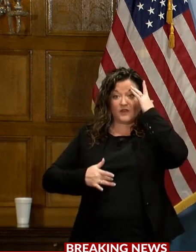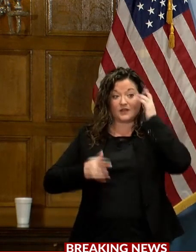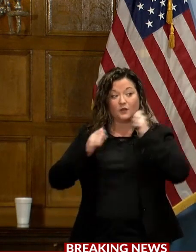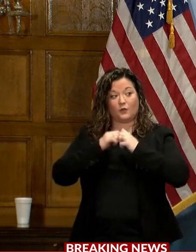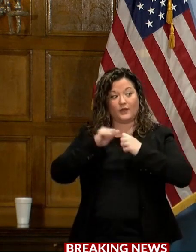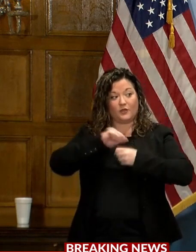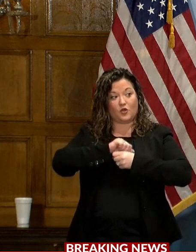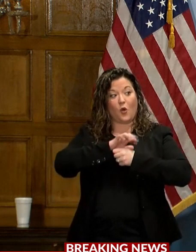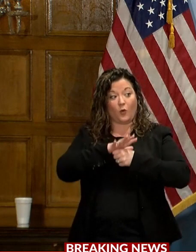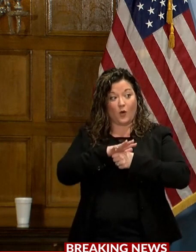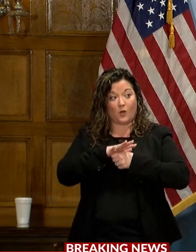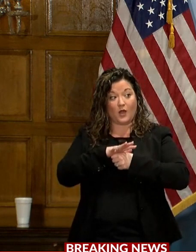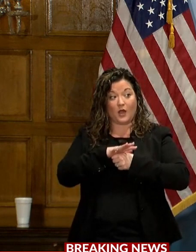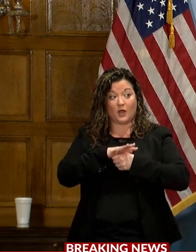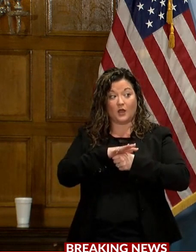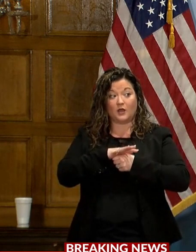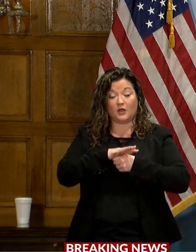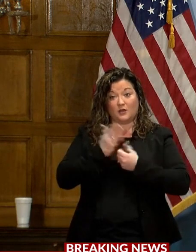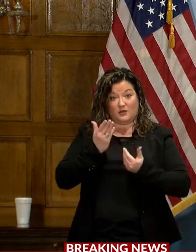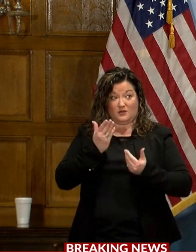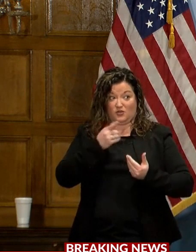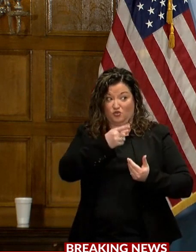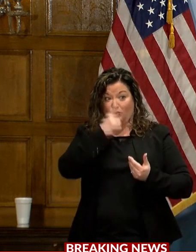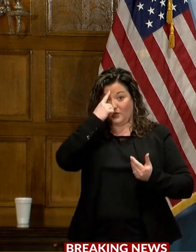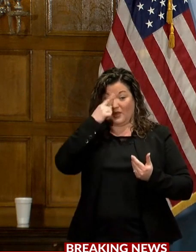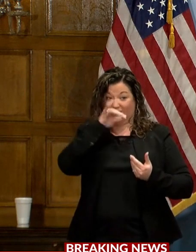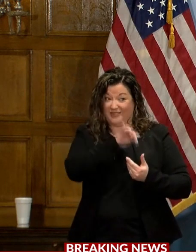coronavirus, and that being the case, maybe this is going to last longer than January?